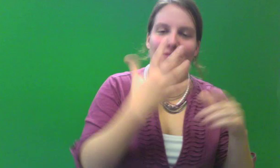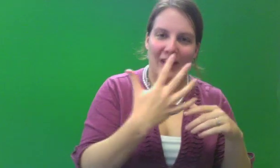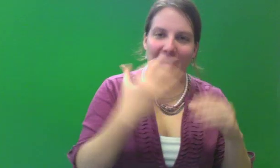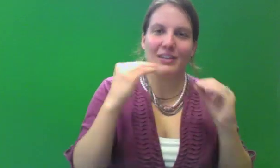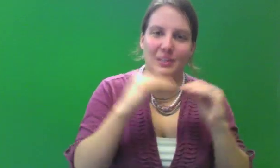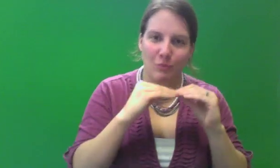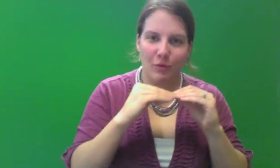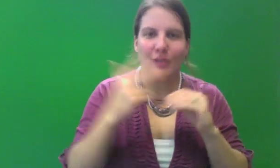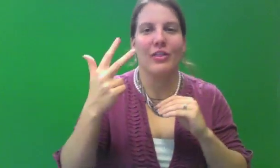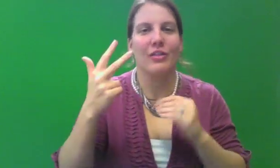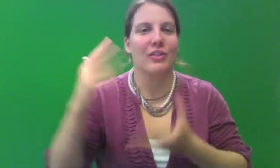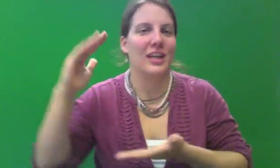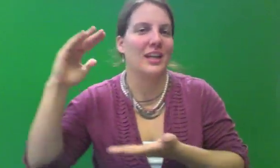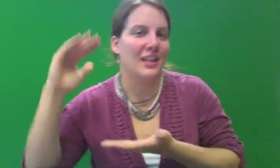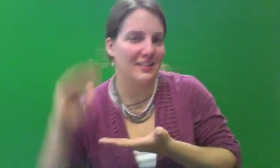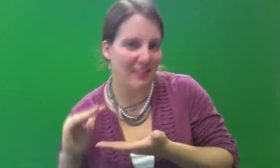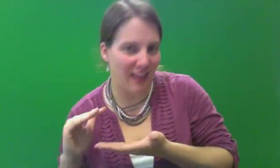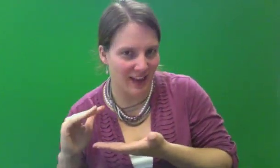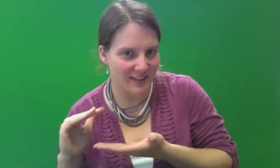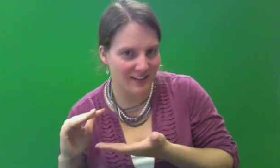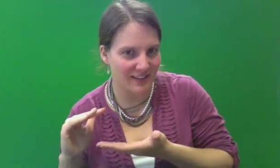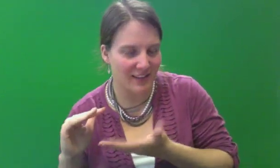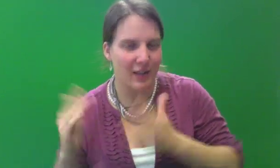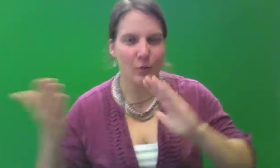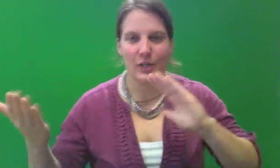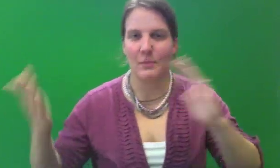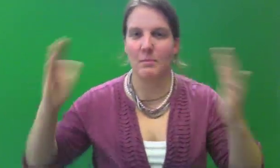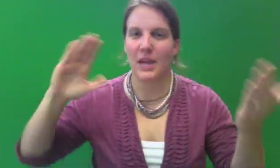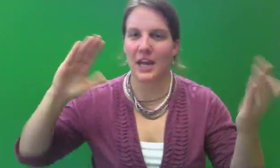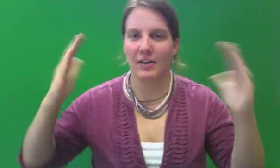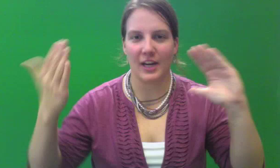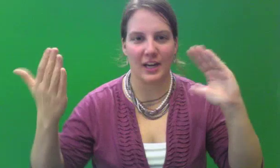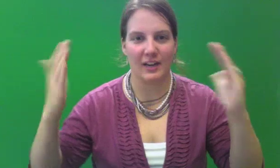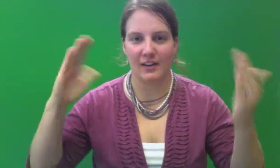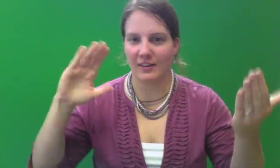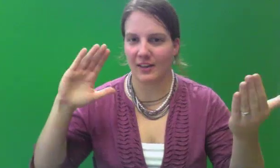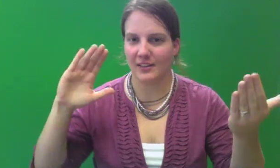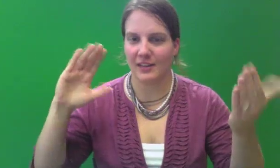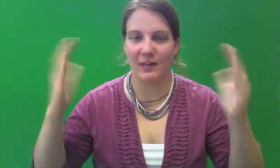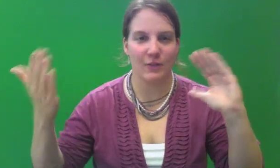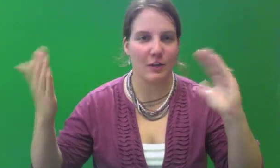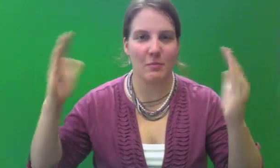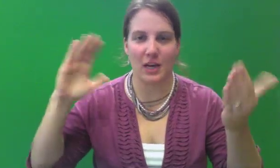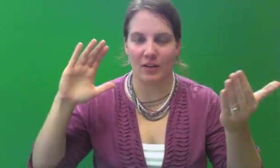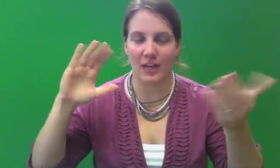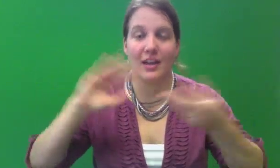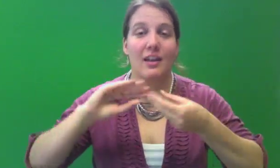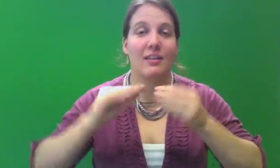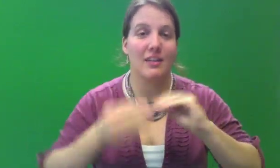5 is more, 3 is less. We're comparing, it's a sign for comparing the